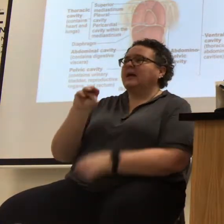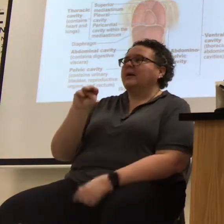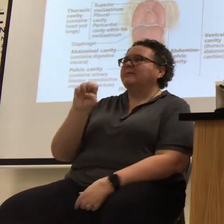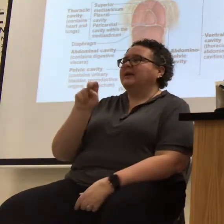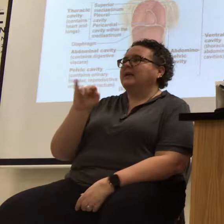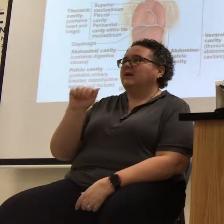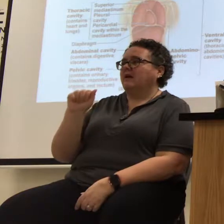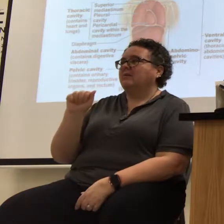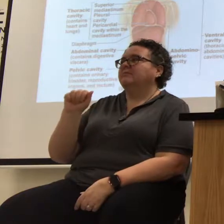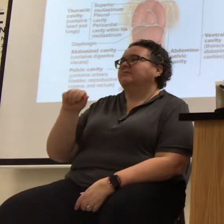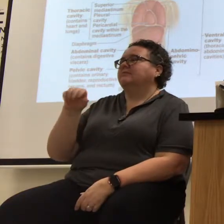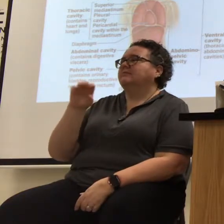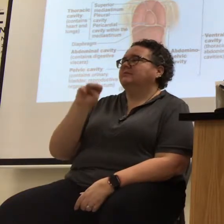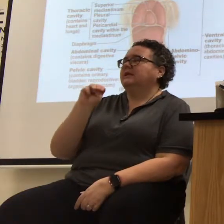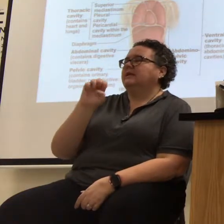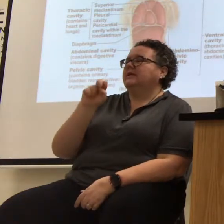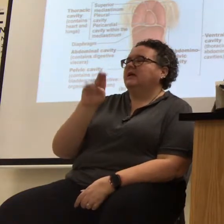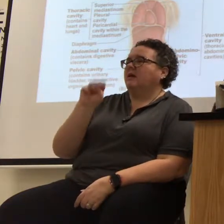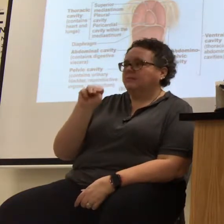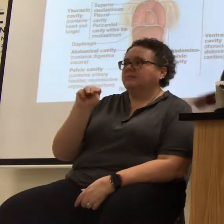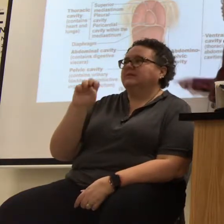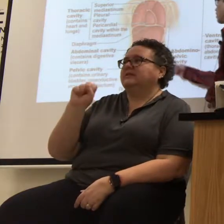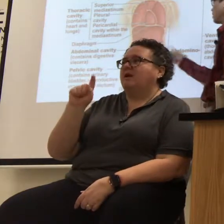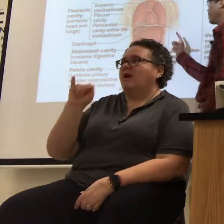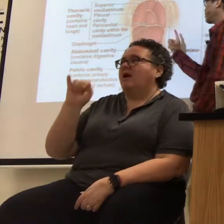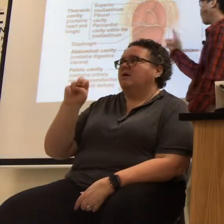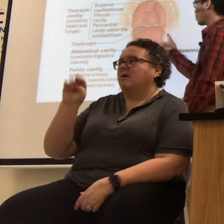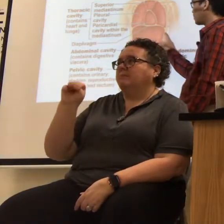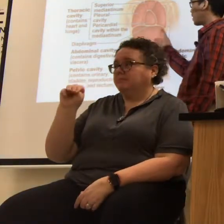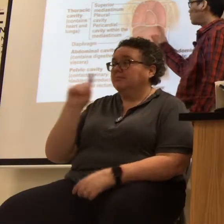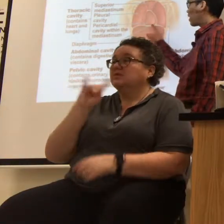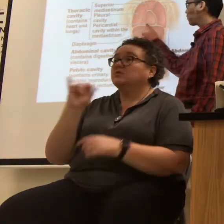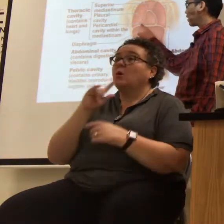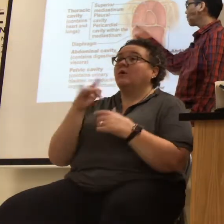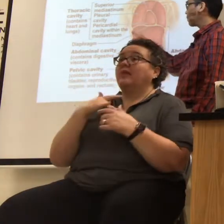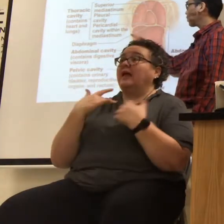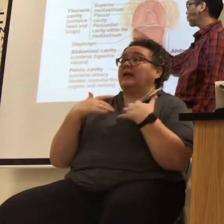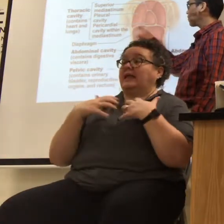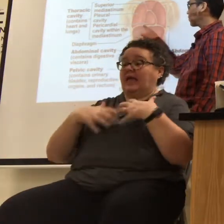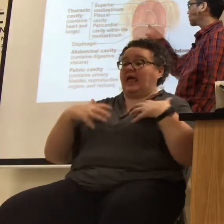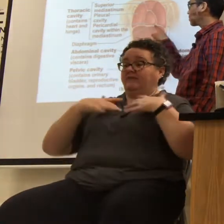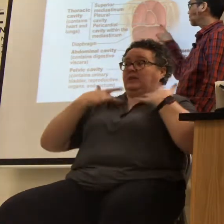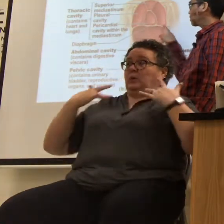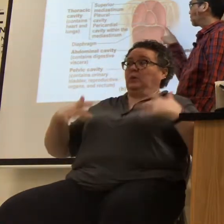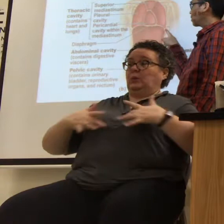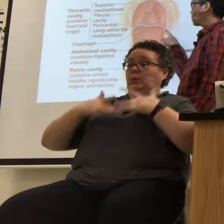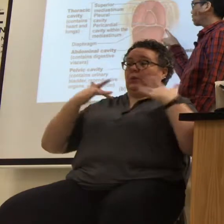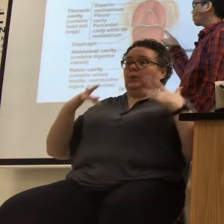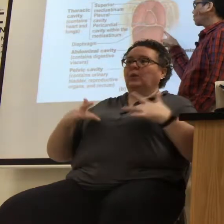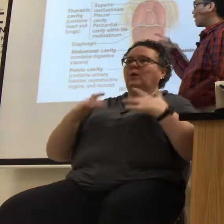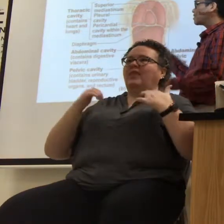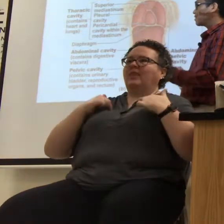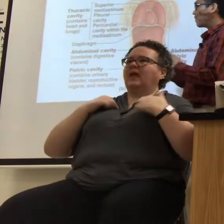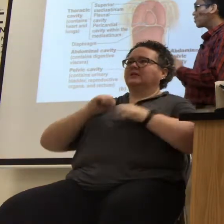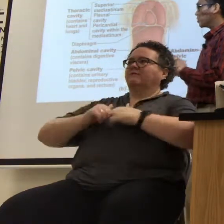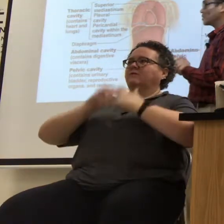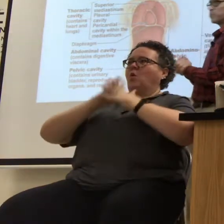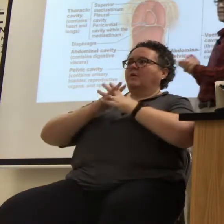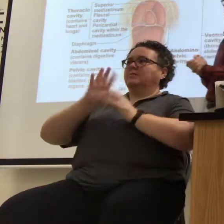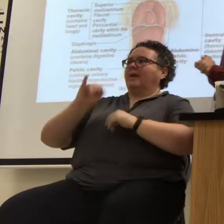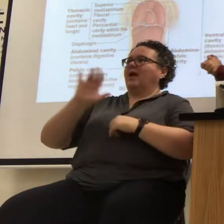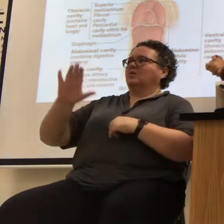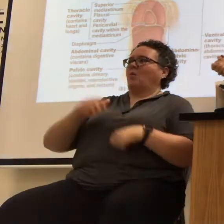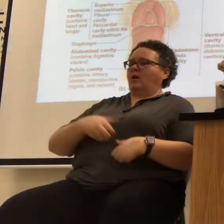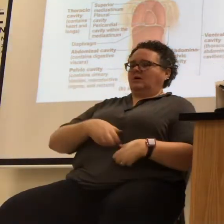So the inferior border of the thoracic or chest cavity is formed by the diaphragm, your breathing muscle. So that's its function.